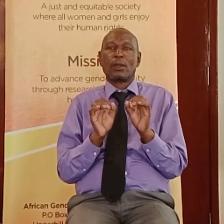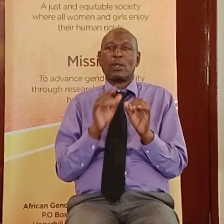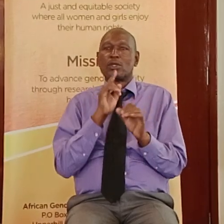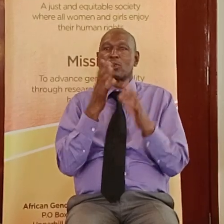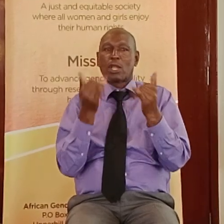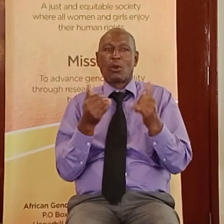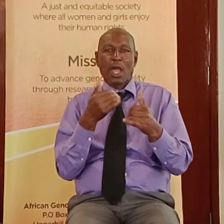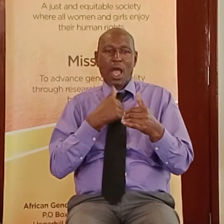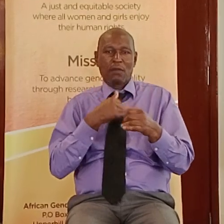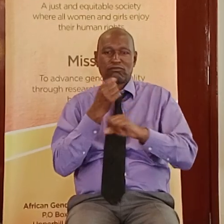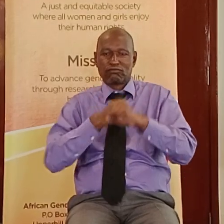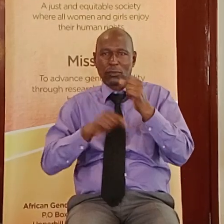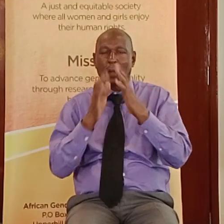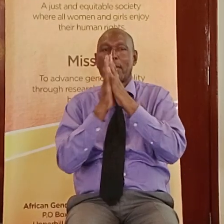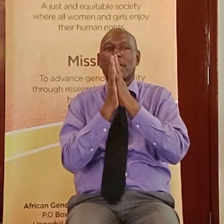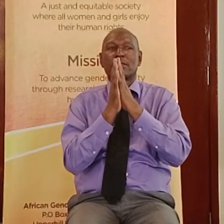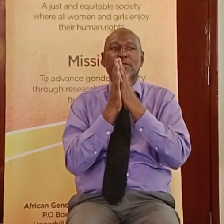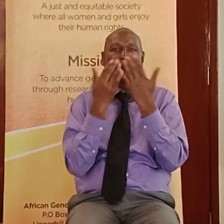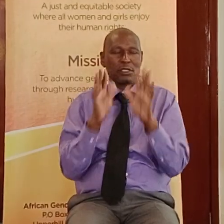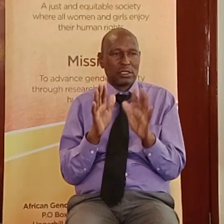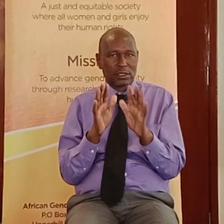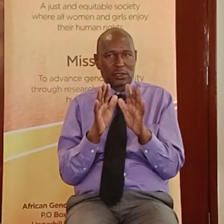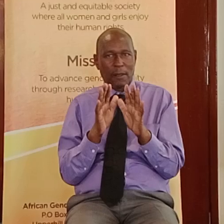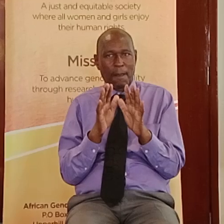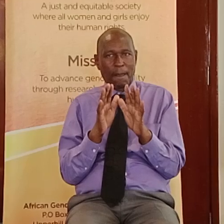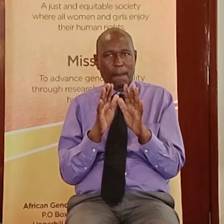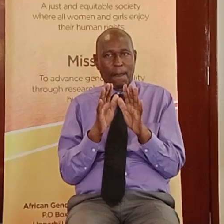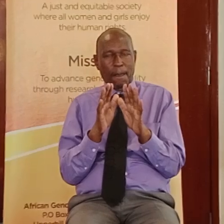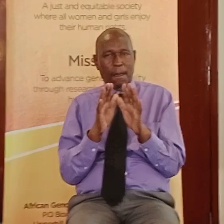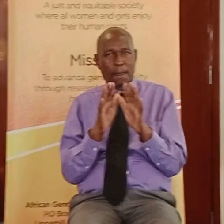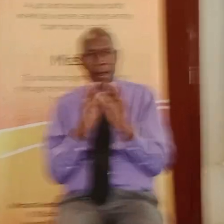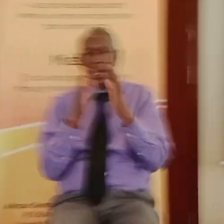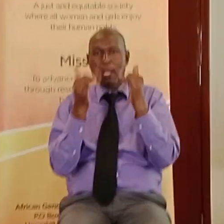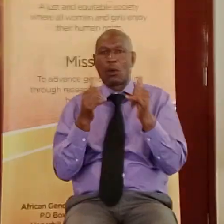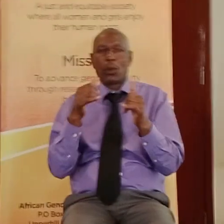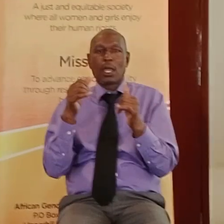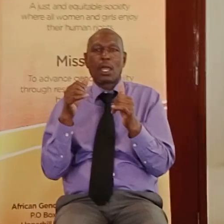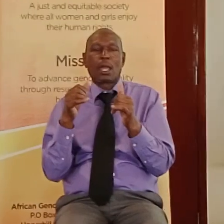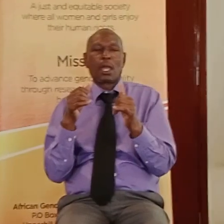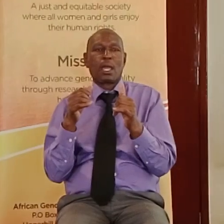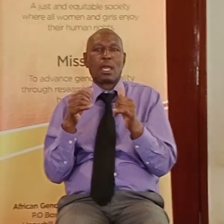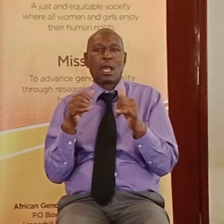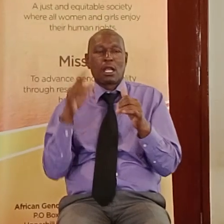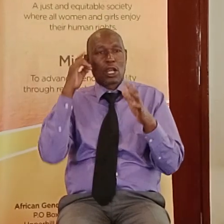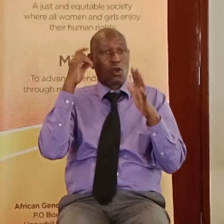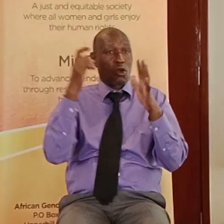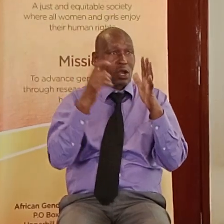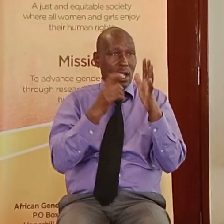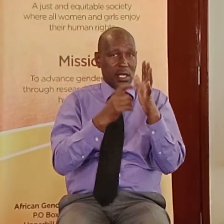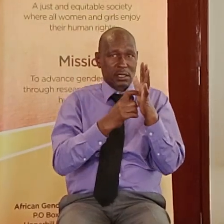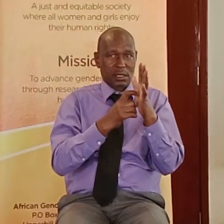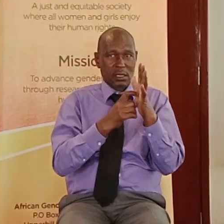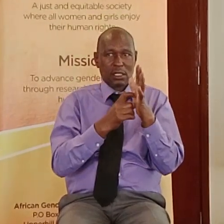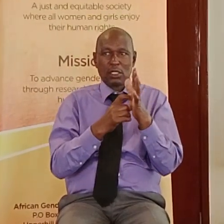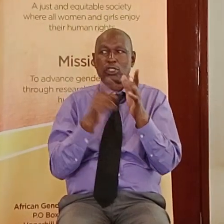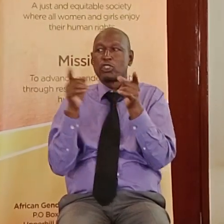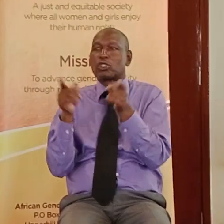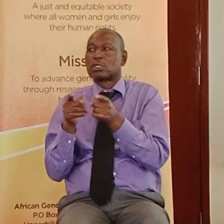our prayers, and we'll be acknowledging shortly the people who are